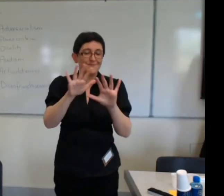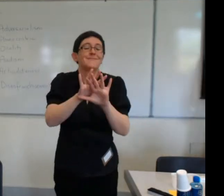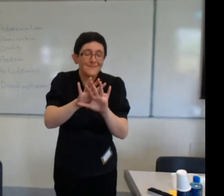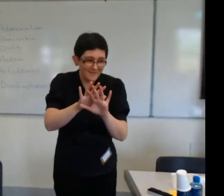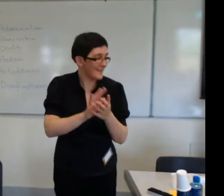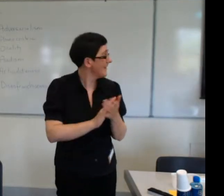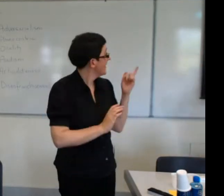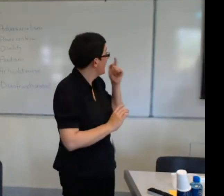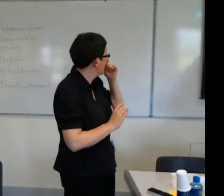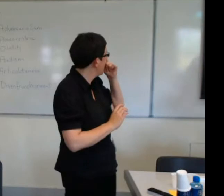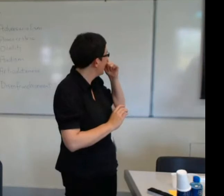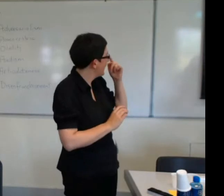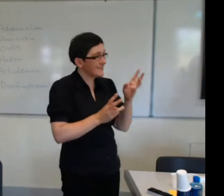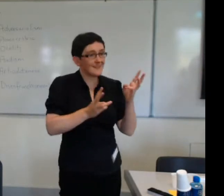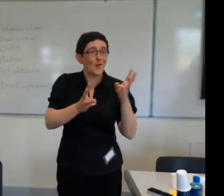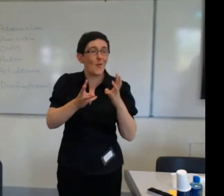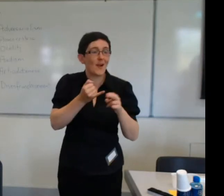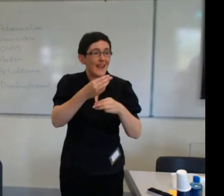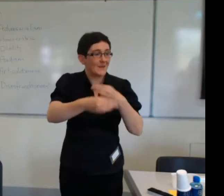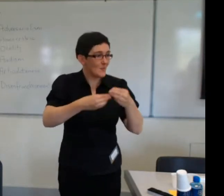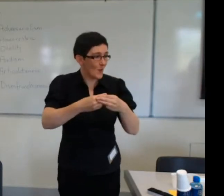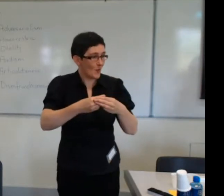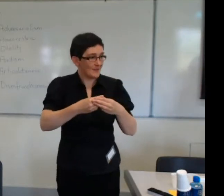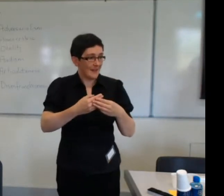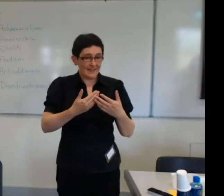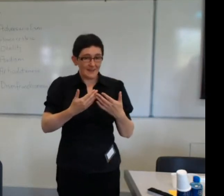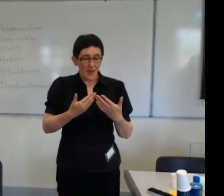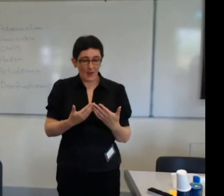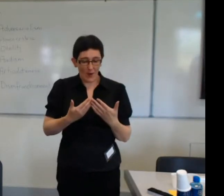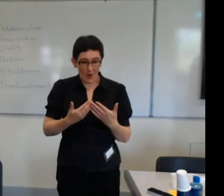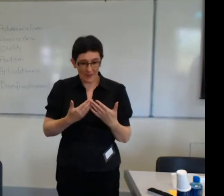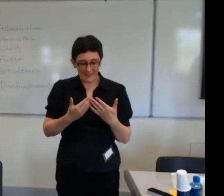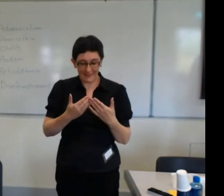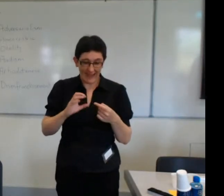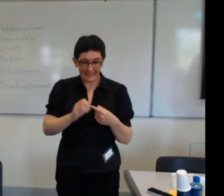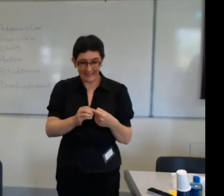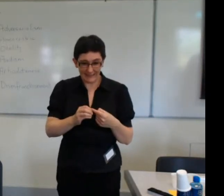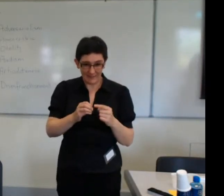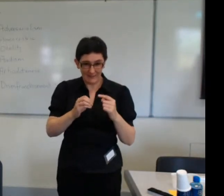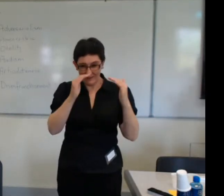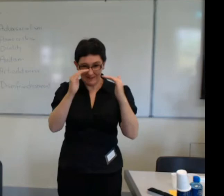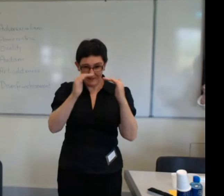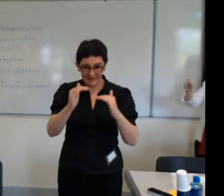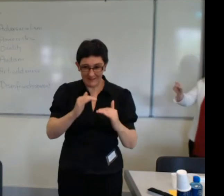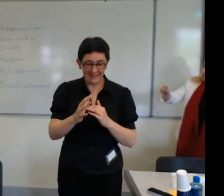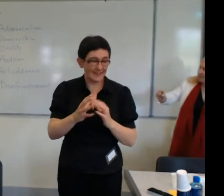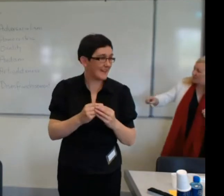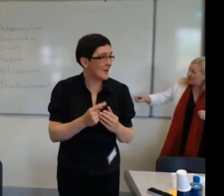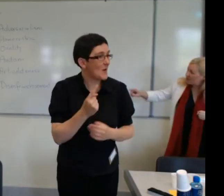I'm sorry for this. This is work in progress, and this is just my current attempt to capture things. One of the things that Jill also talked